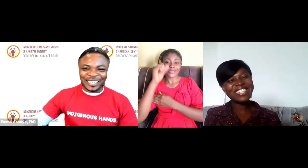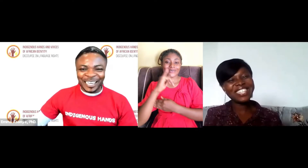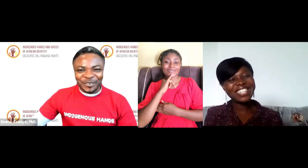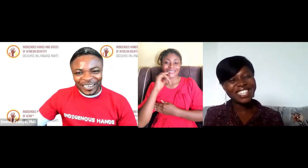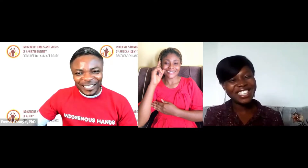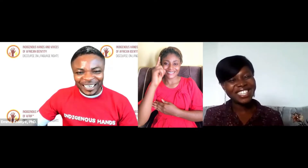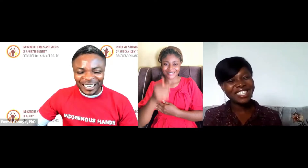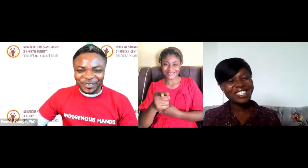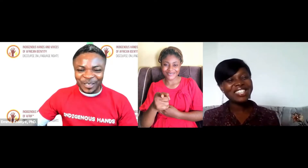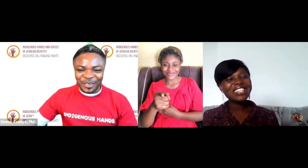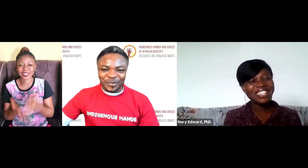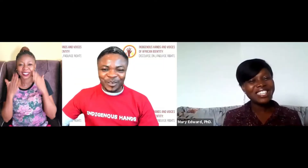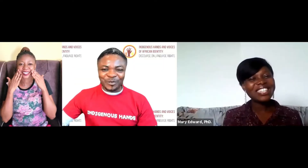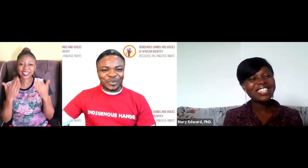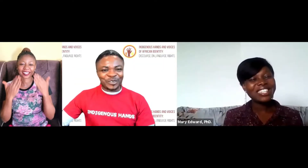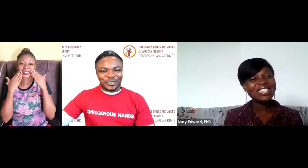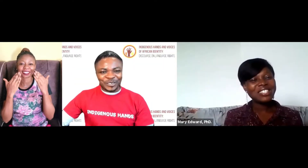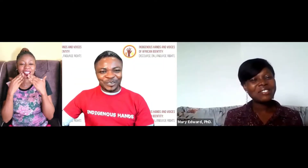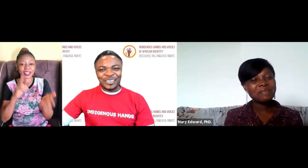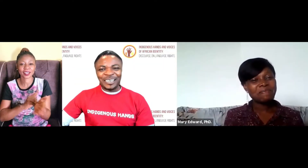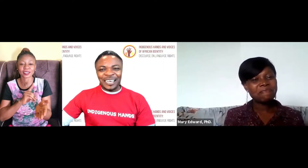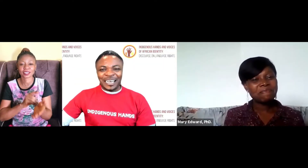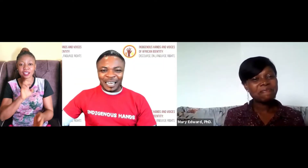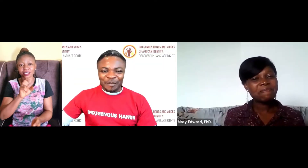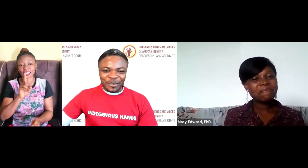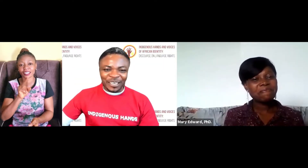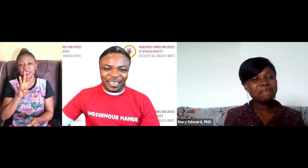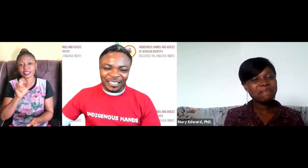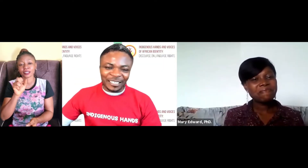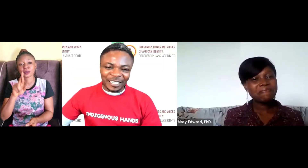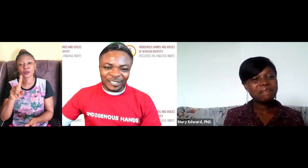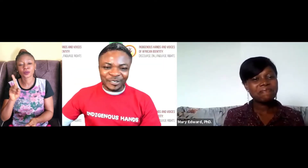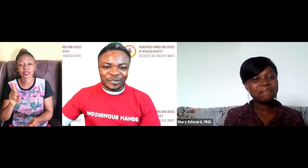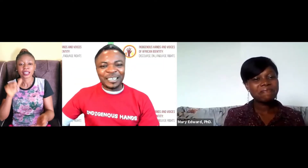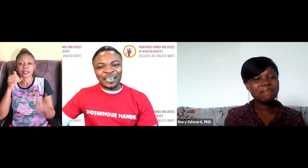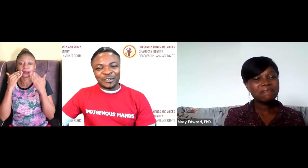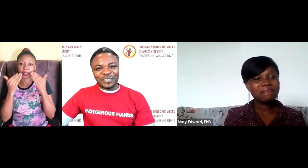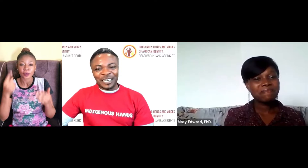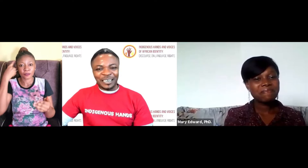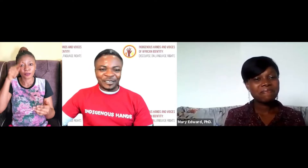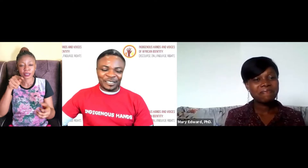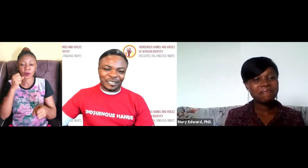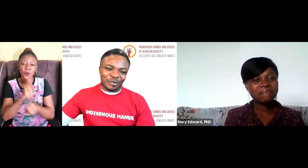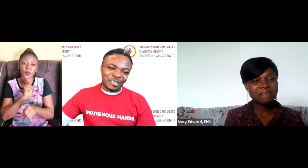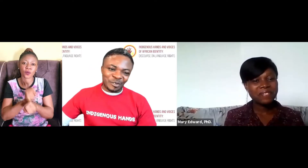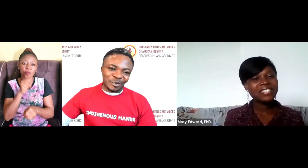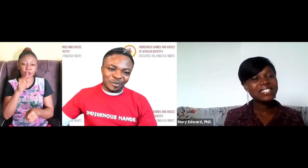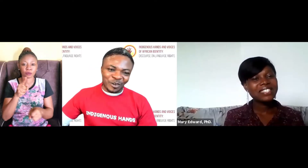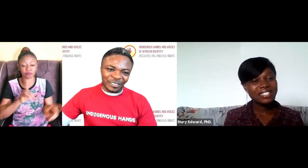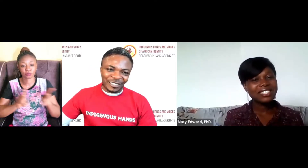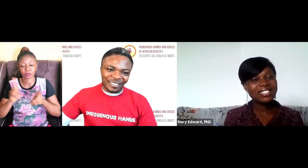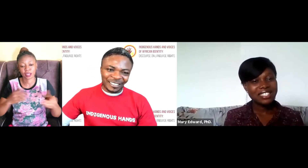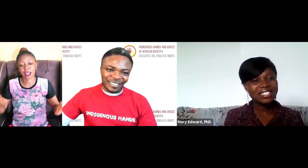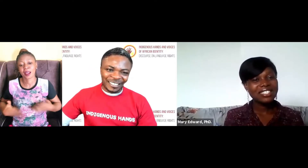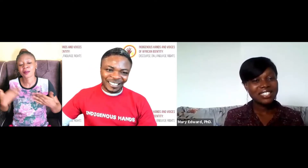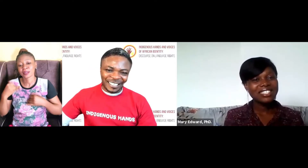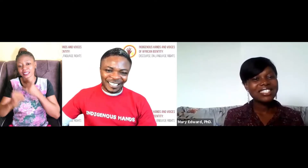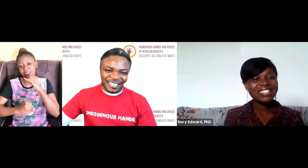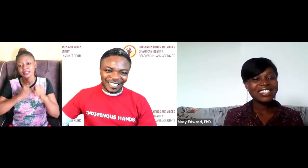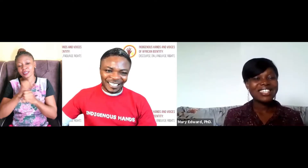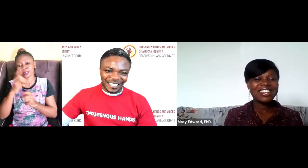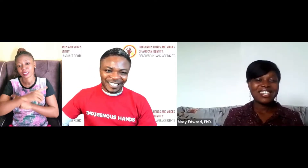Thank you, Dr. Edward, and thank you for the work you do. Happy International Day of Sign Languages 2021.